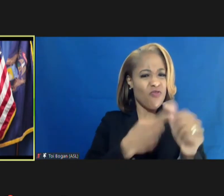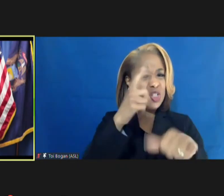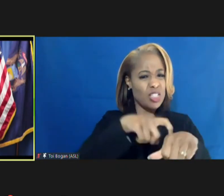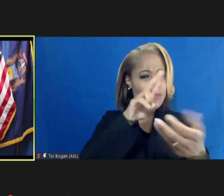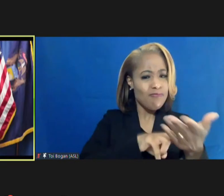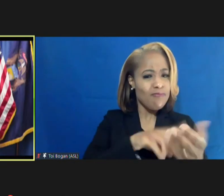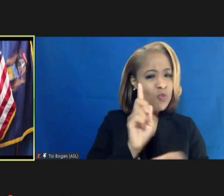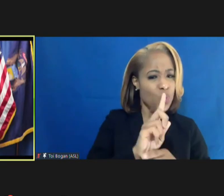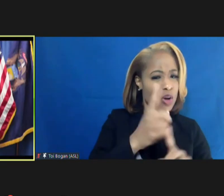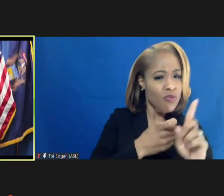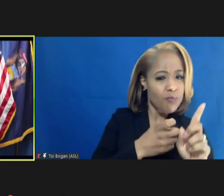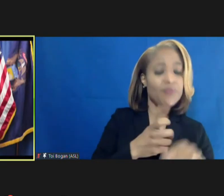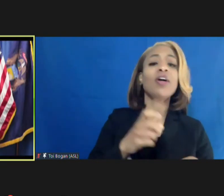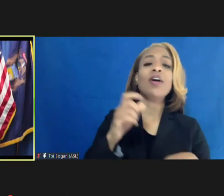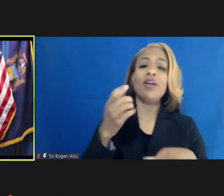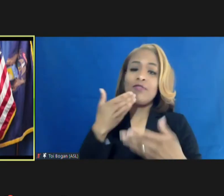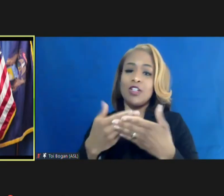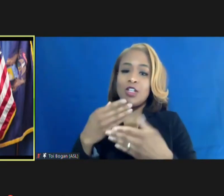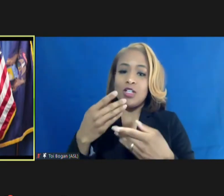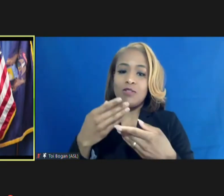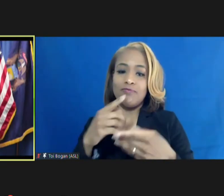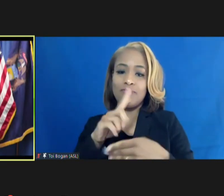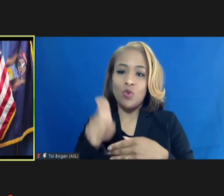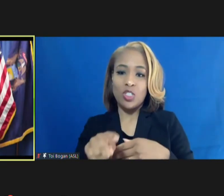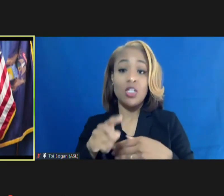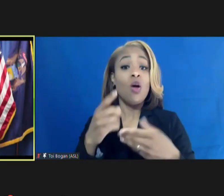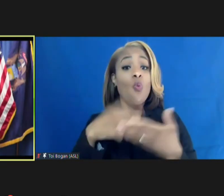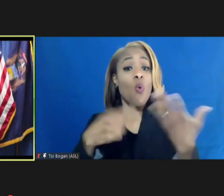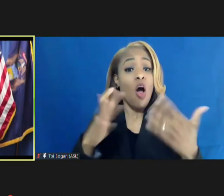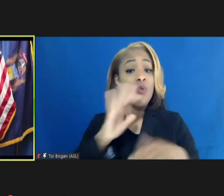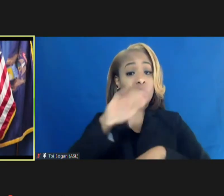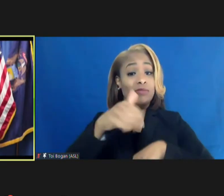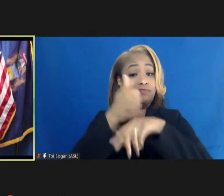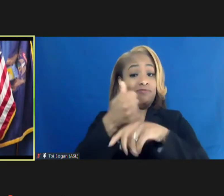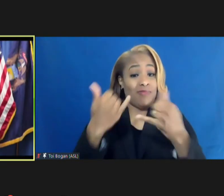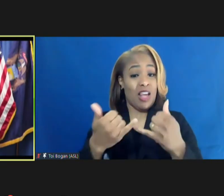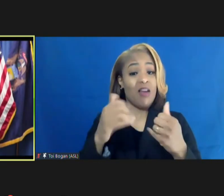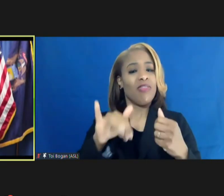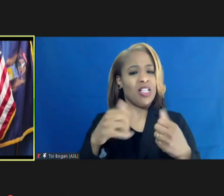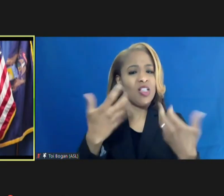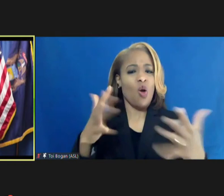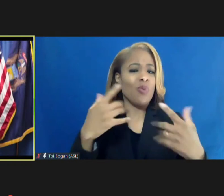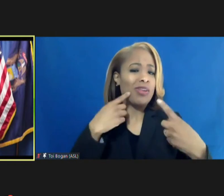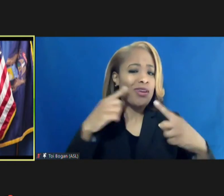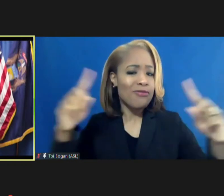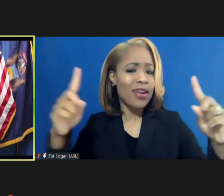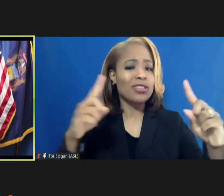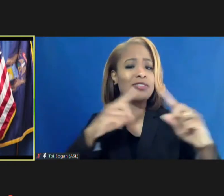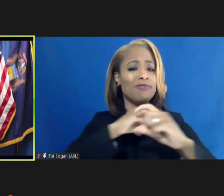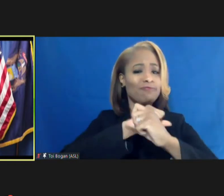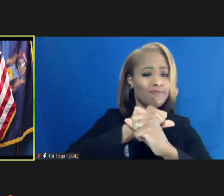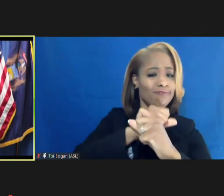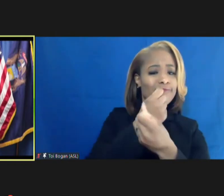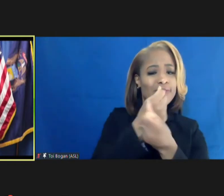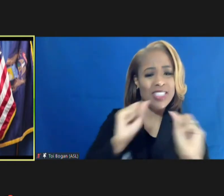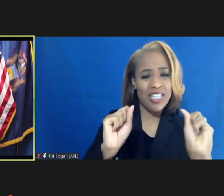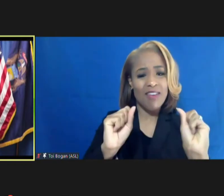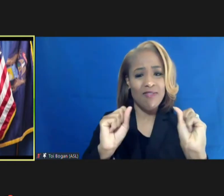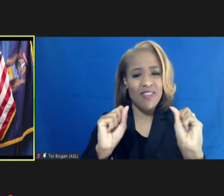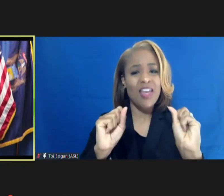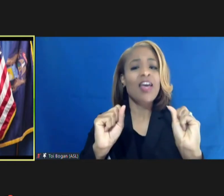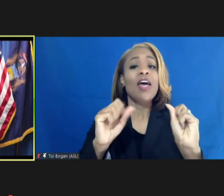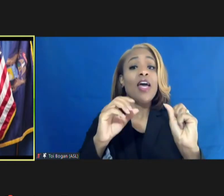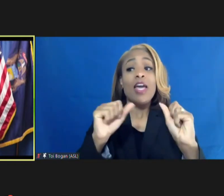important. The signature protocols we have in place already are effective, secure, and they come into play in multiple ways. When